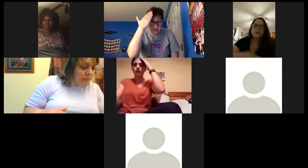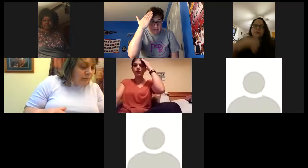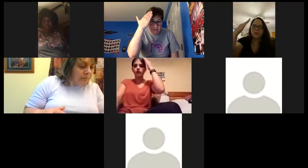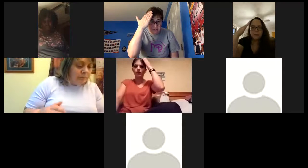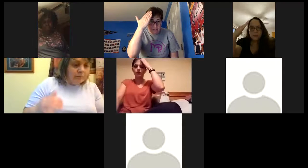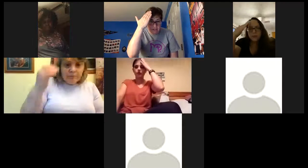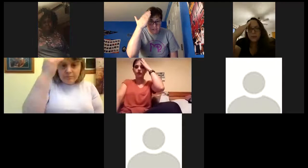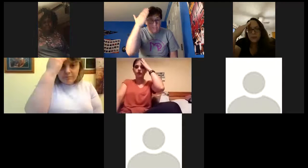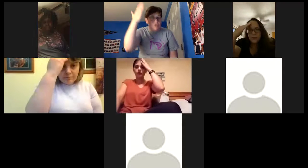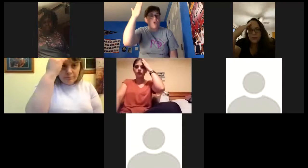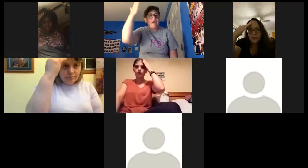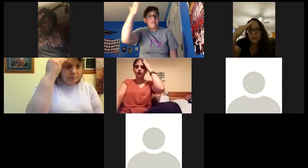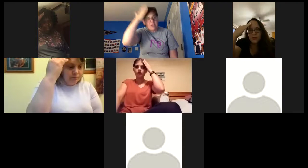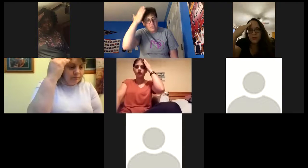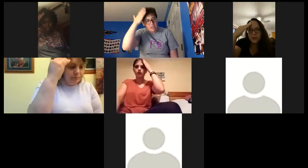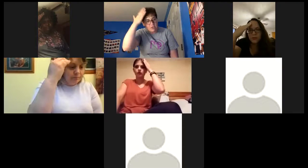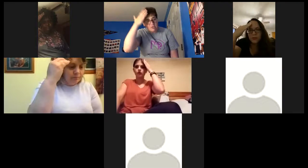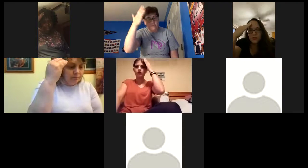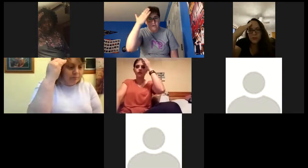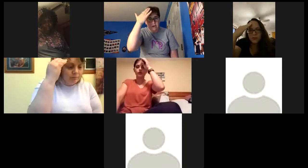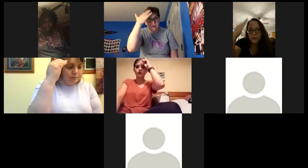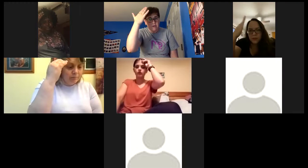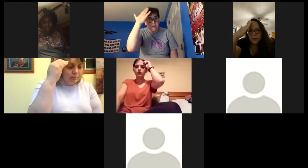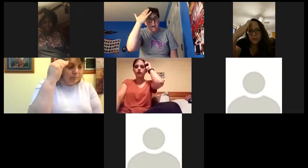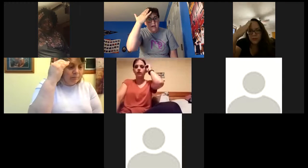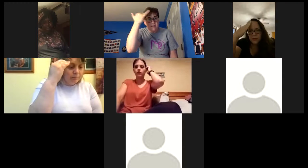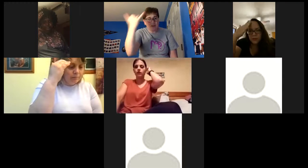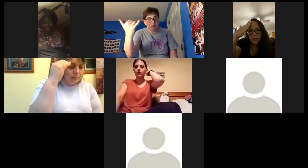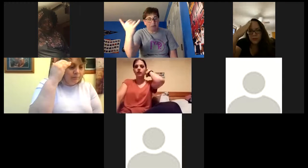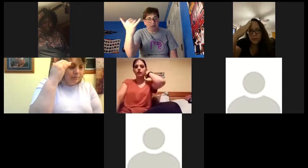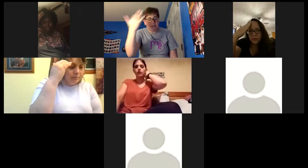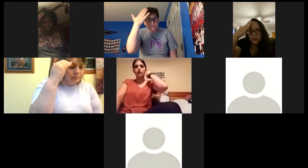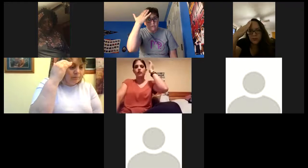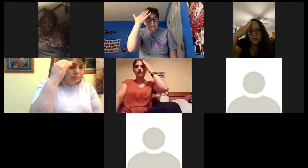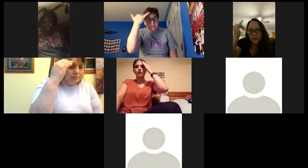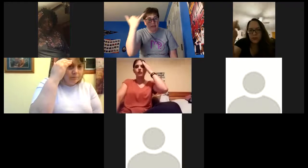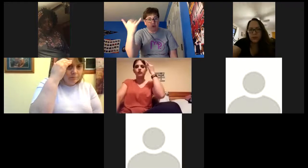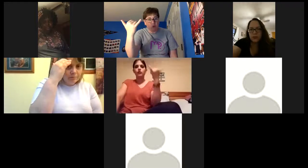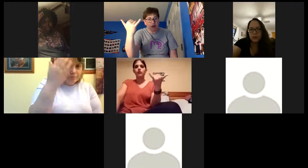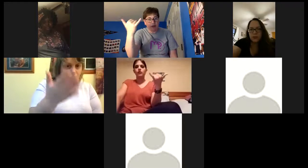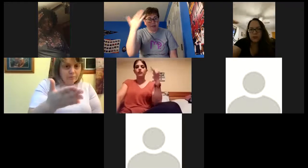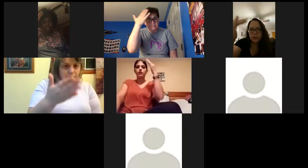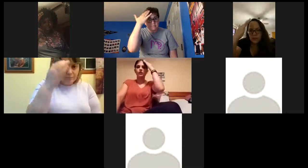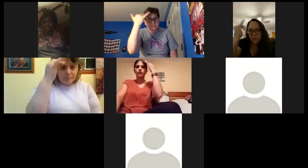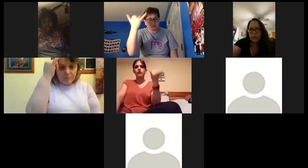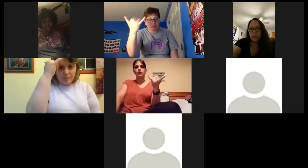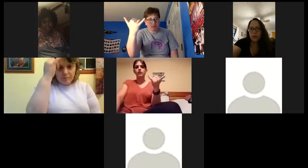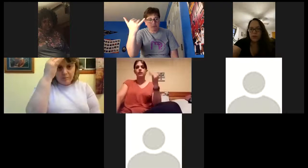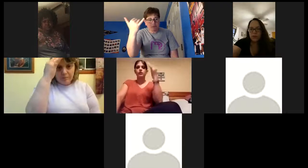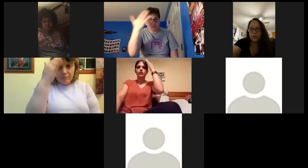up here like you're going to touch, and you don't have to actually touch your hair, and then you're going to pull it down to the letter Y.